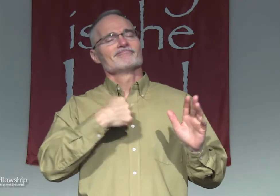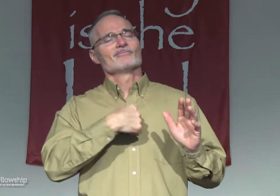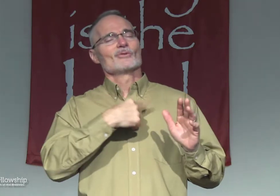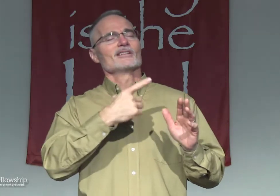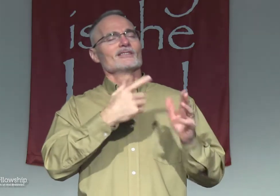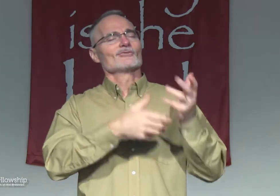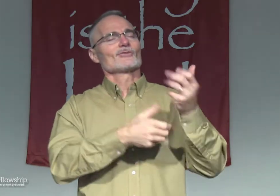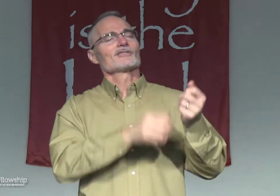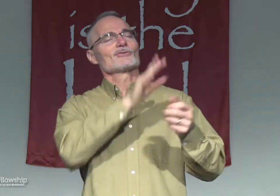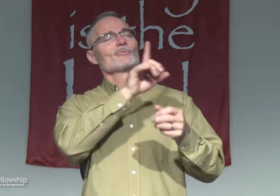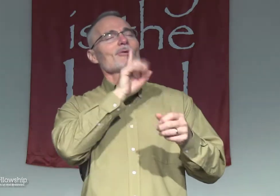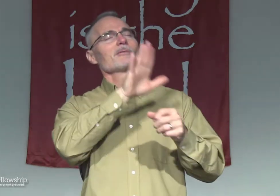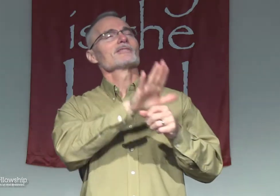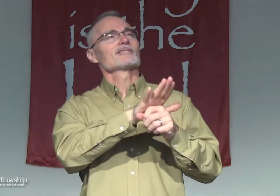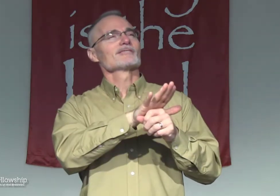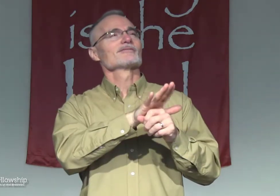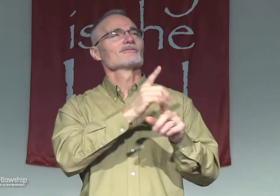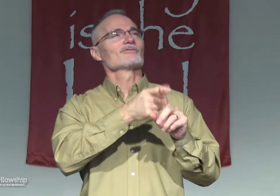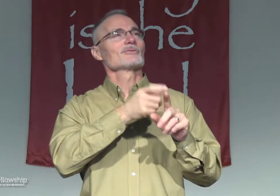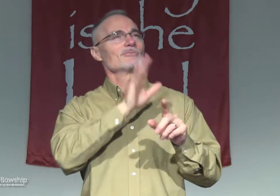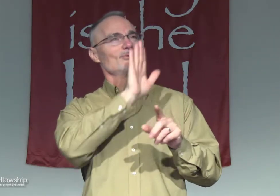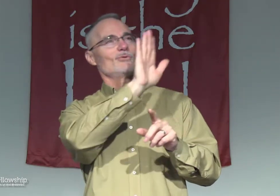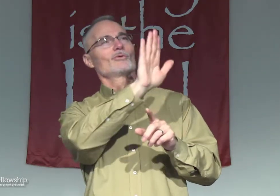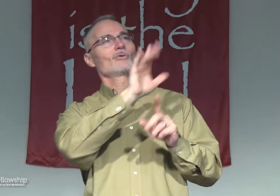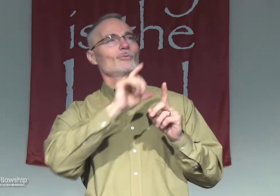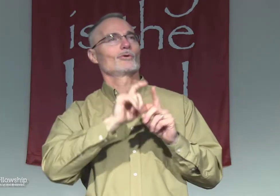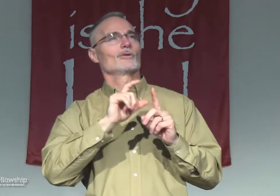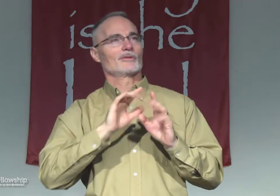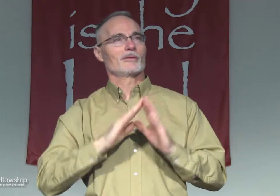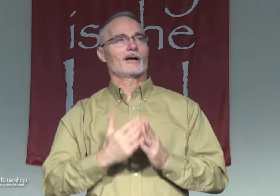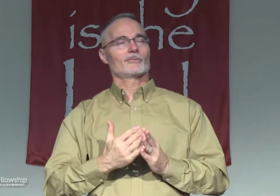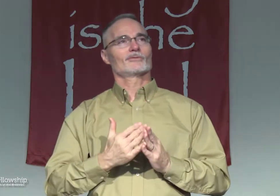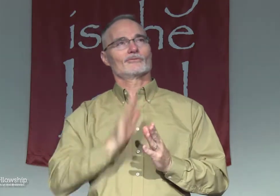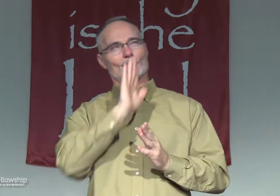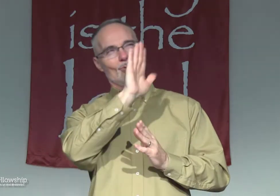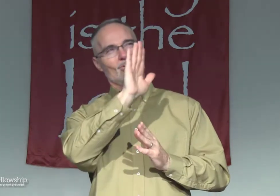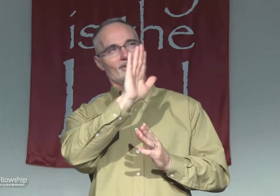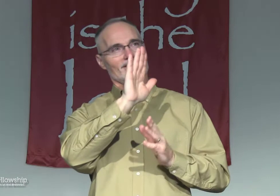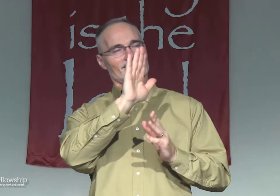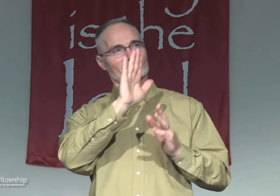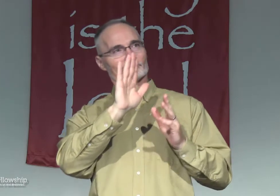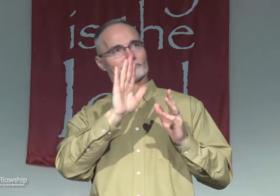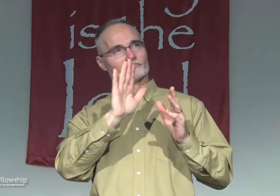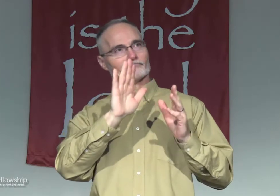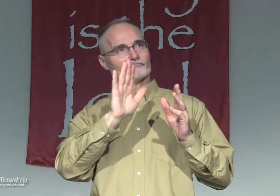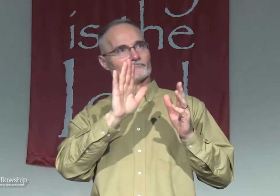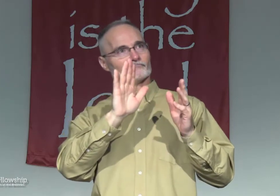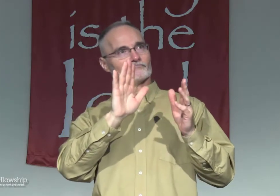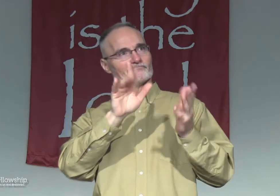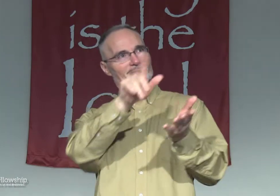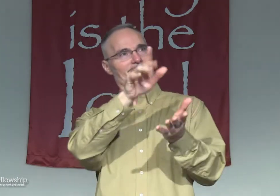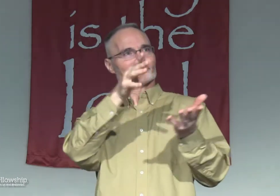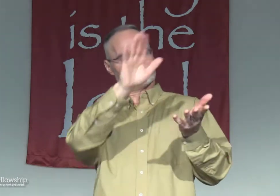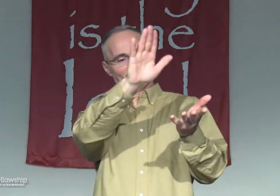control. But we trust in your promises. We trust your promises from your word, from the